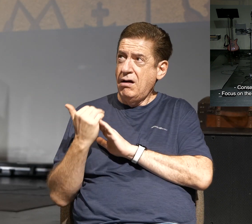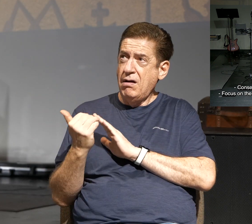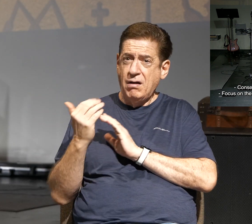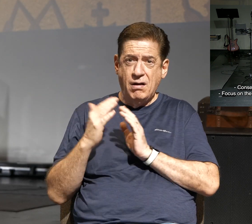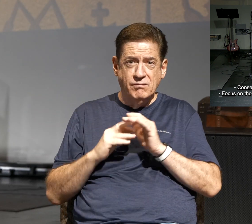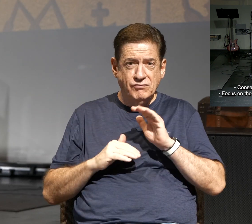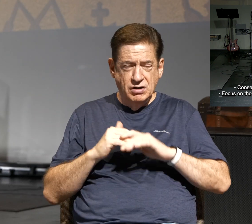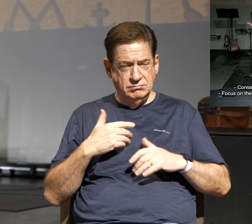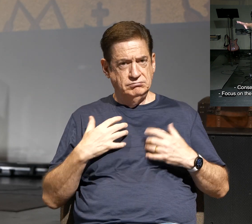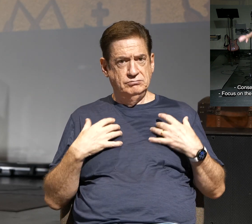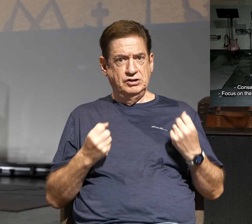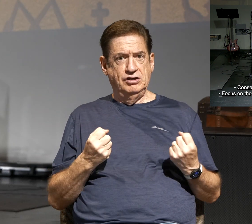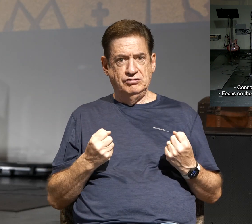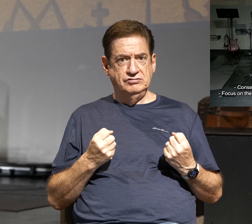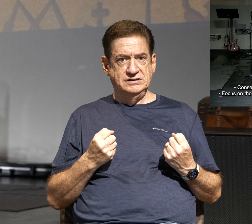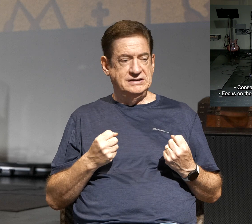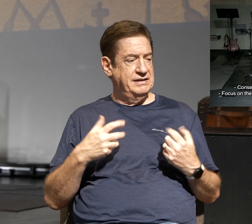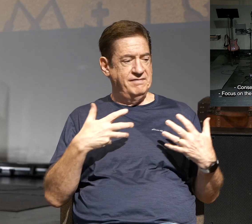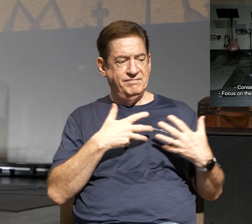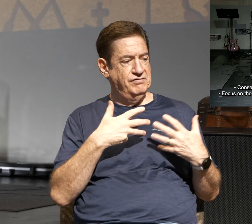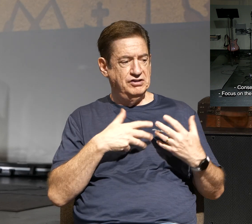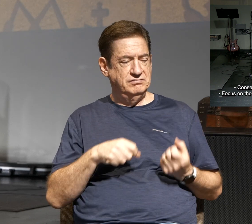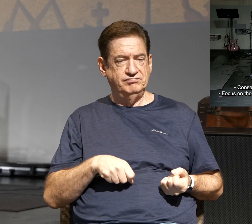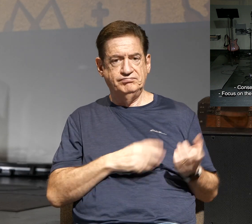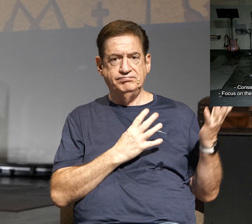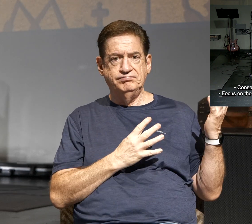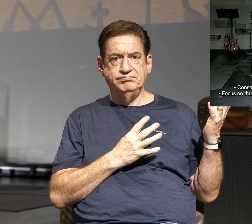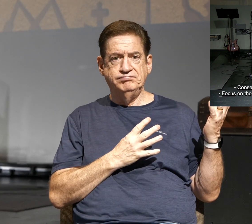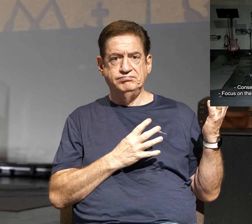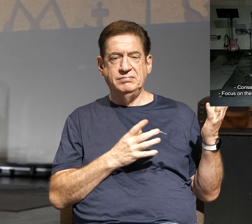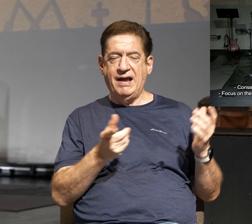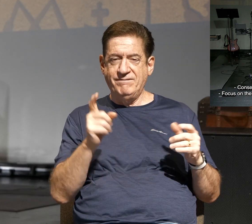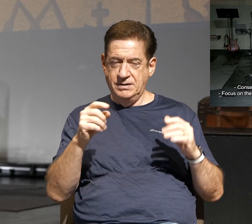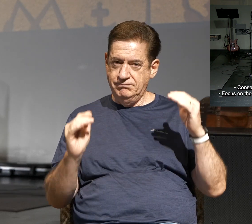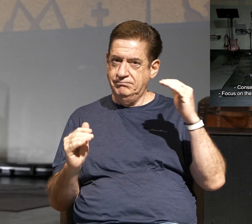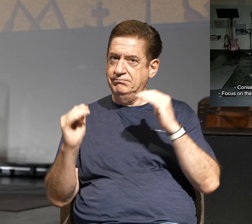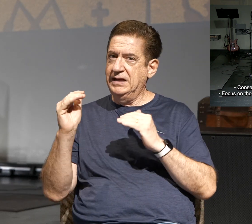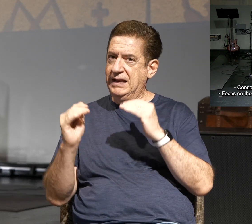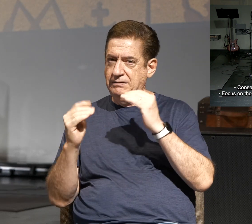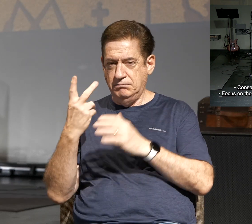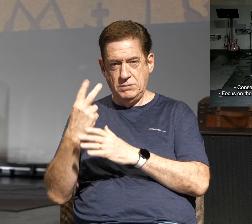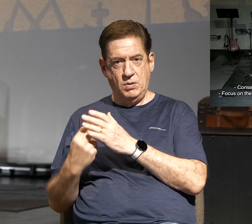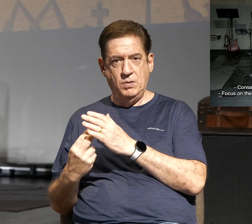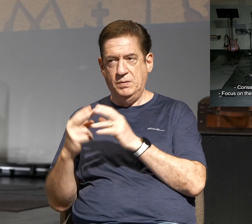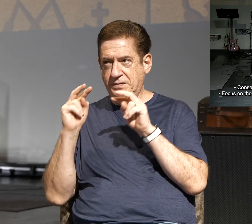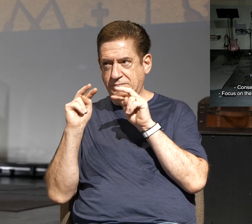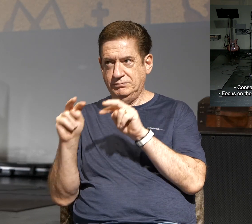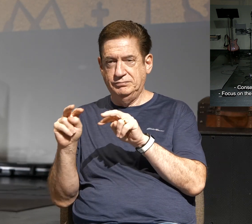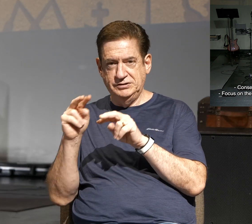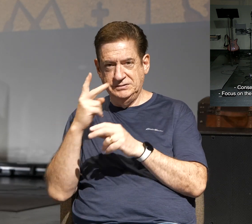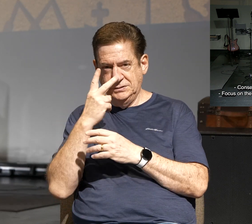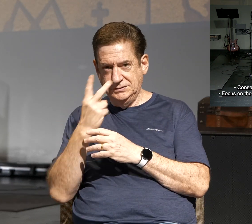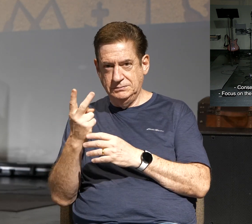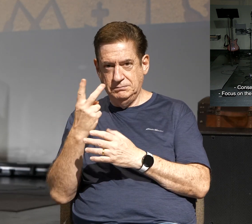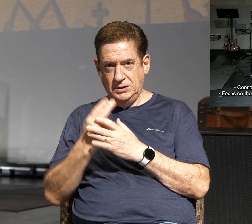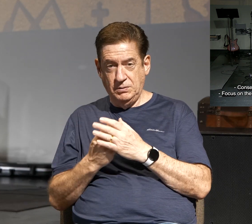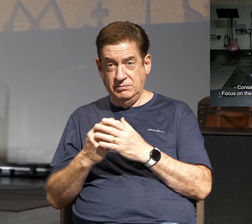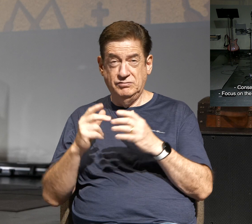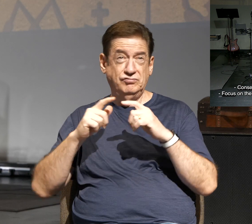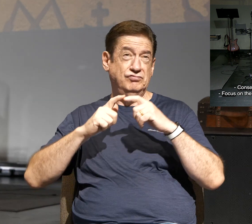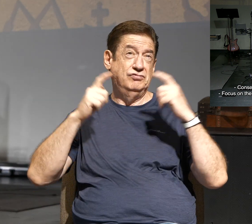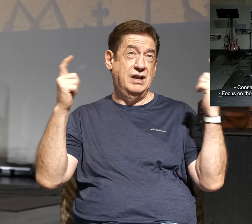you courage, eliminating fear in your life. That's why you need to have that balanced perspective. He's incredibly